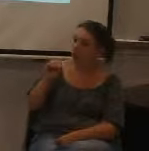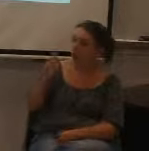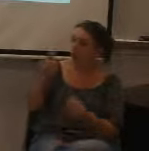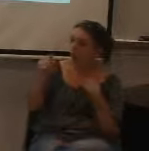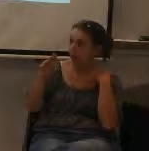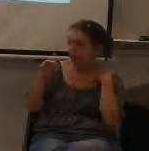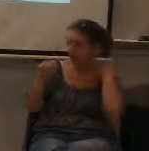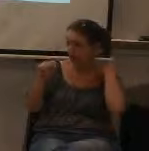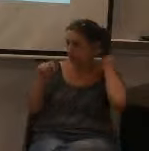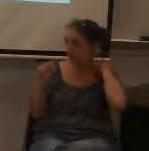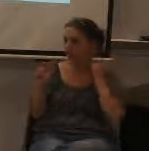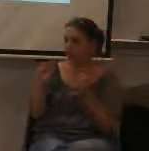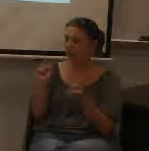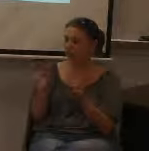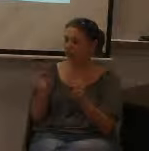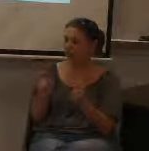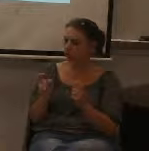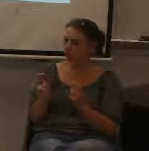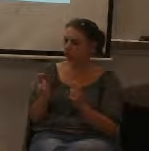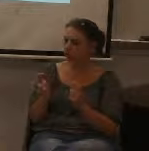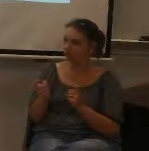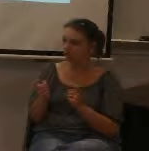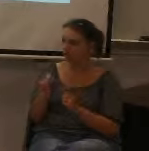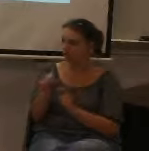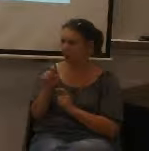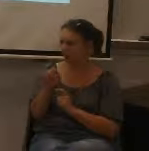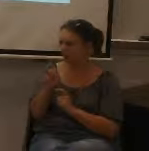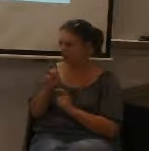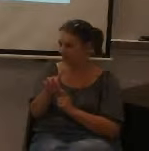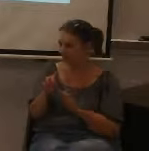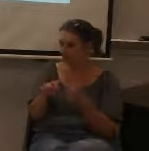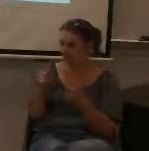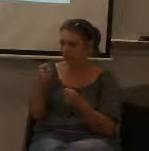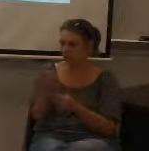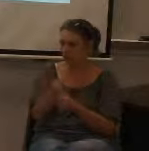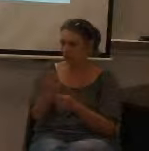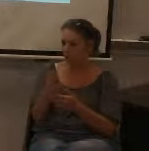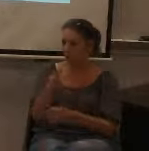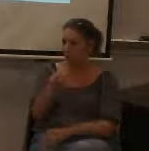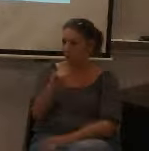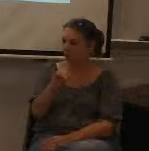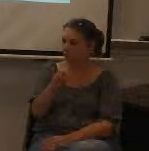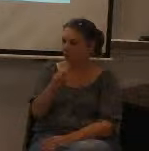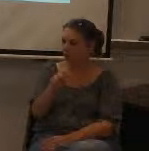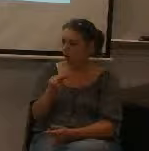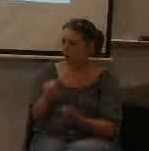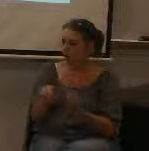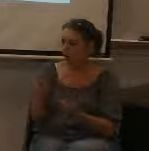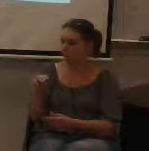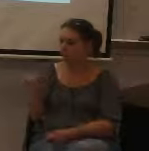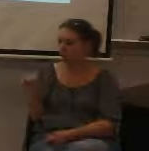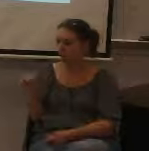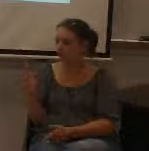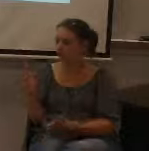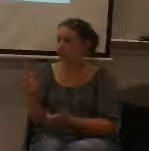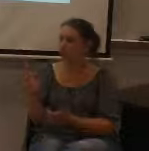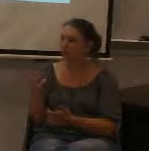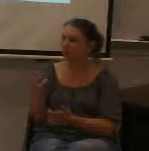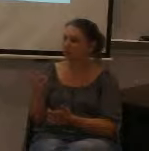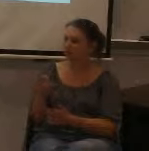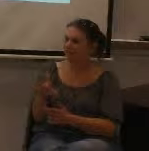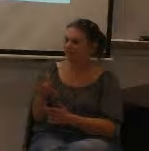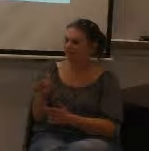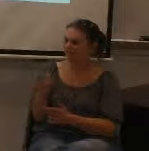say, can alter and it changes, a second to a year, maybe a micron to a millimeter. Fine particles of sand and